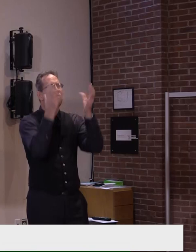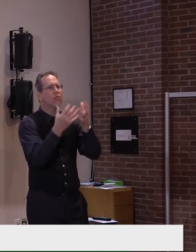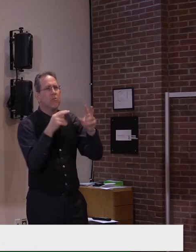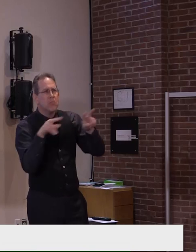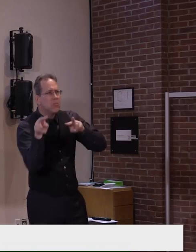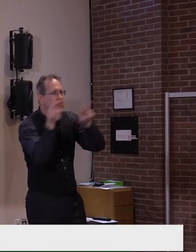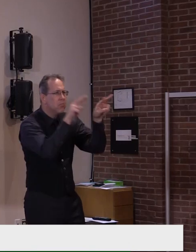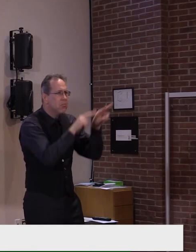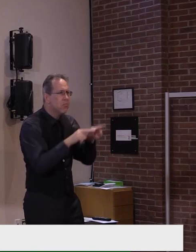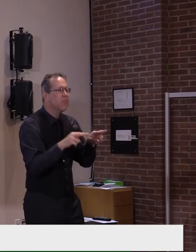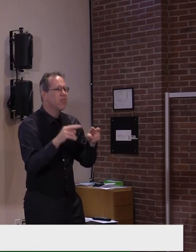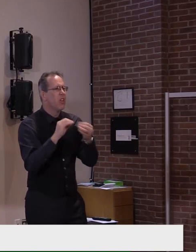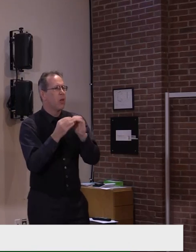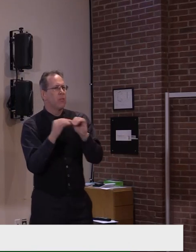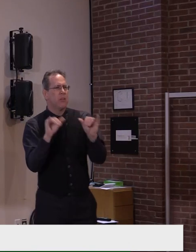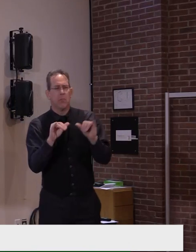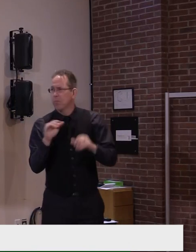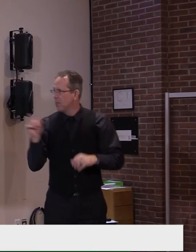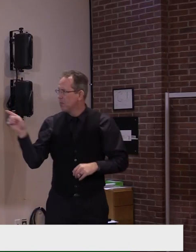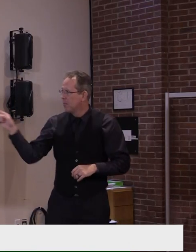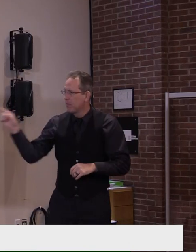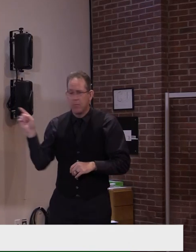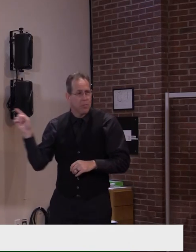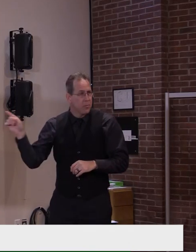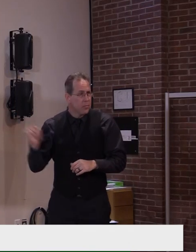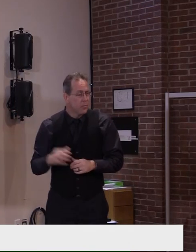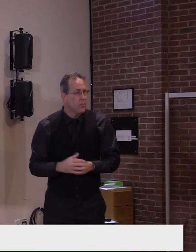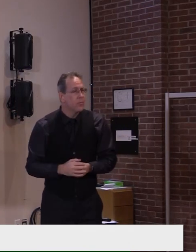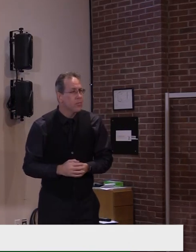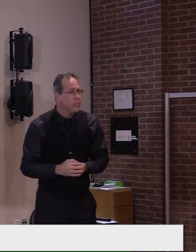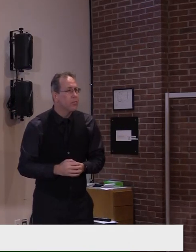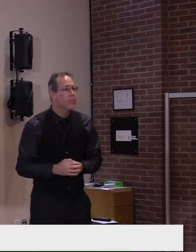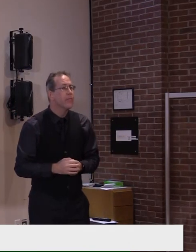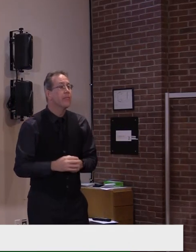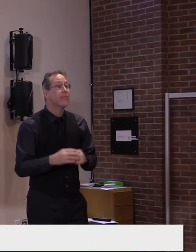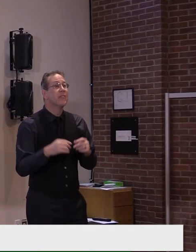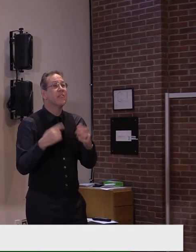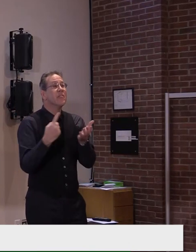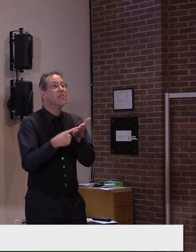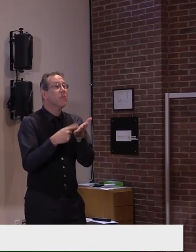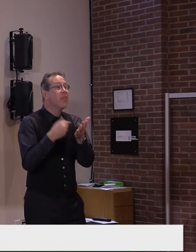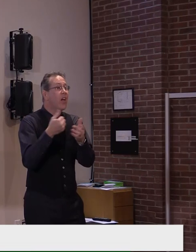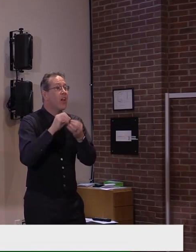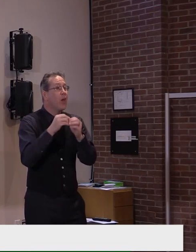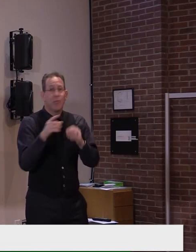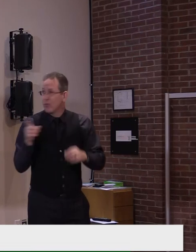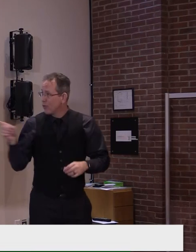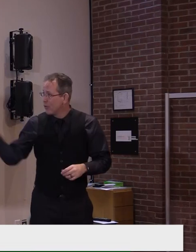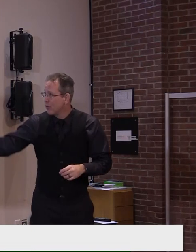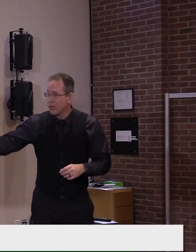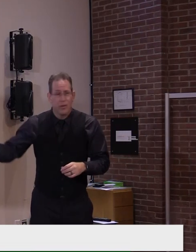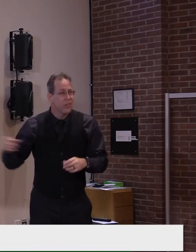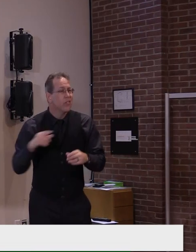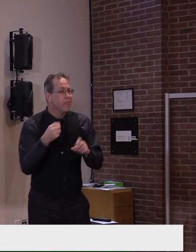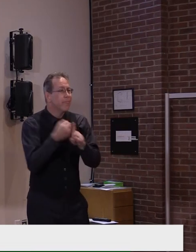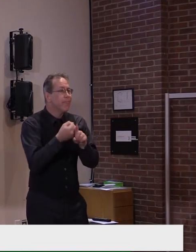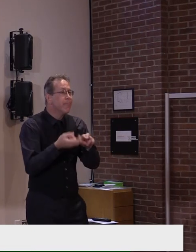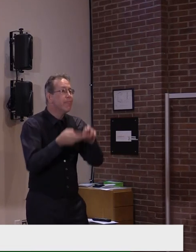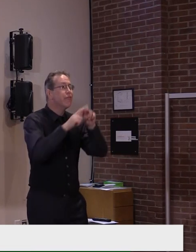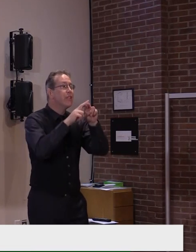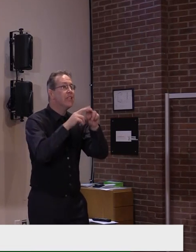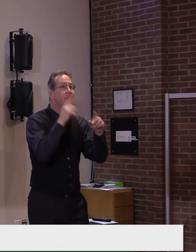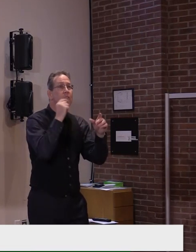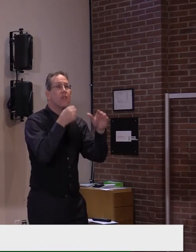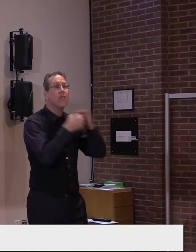really significantly, but hospitalizations did not rise as significantly or nearly as significantly as the cases